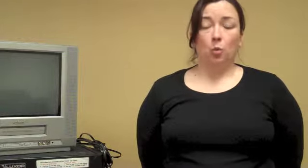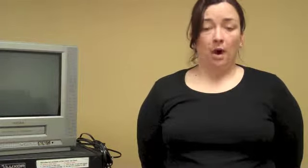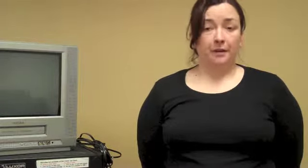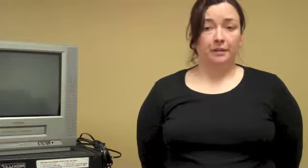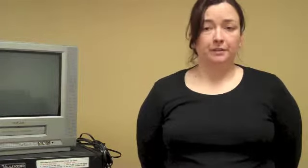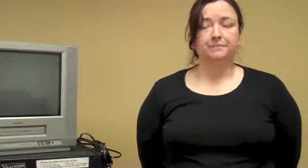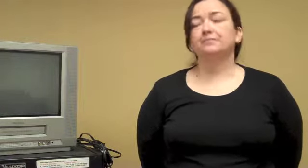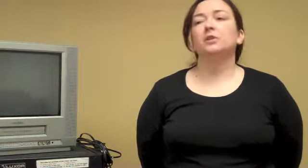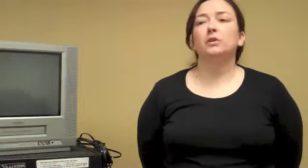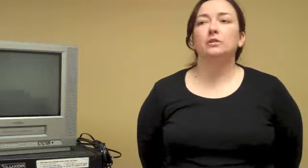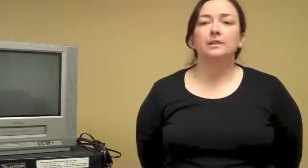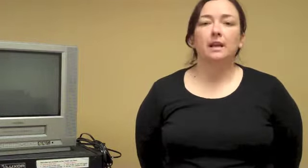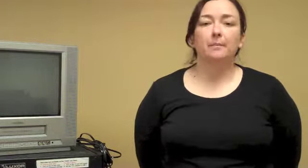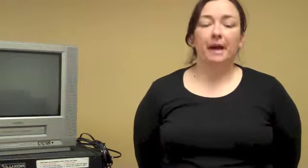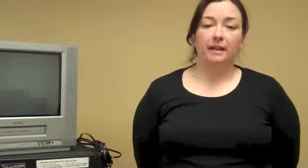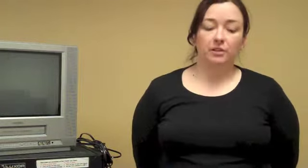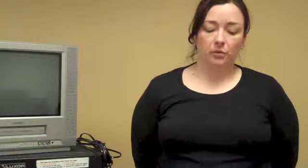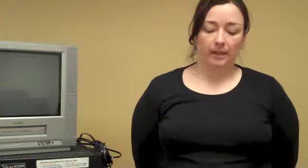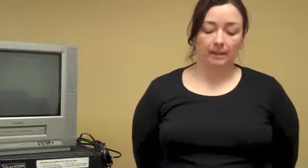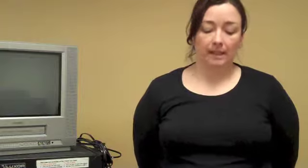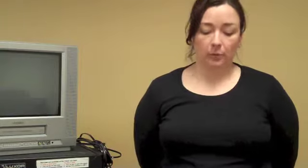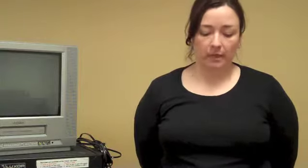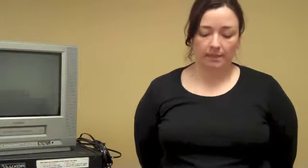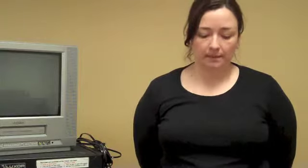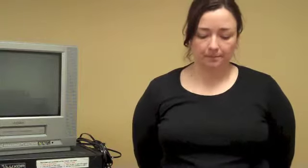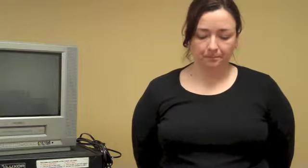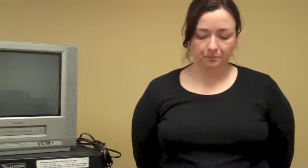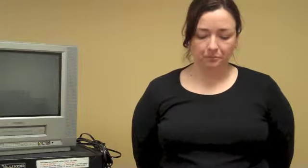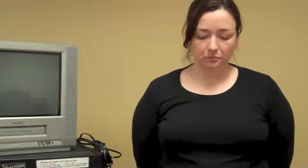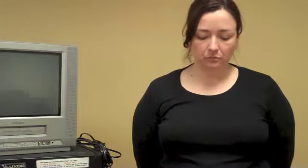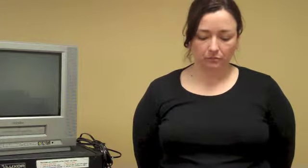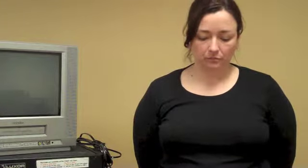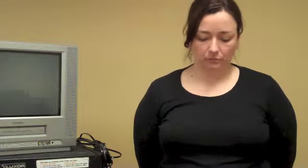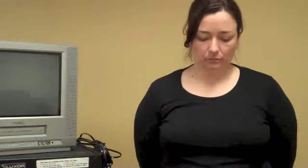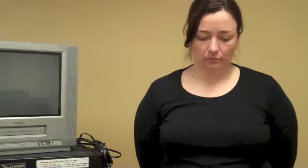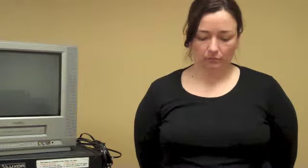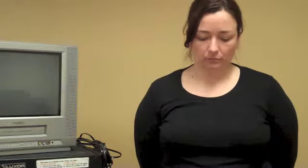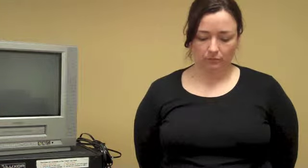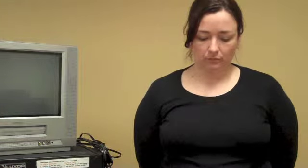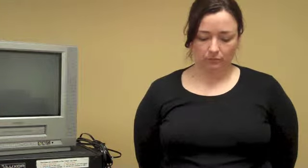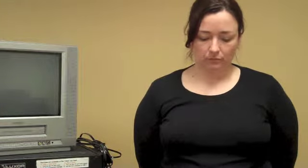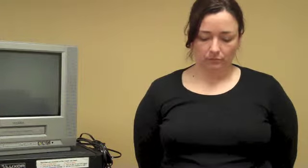gaseous water, turns back into a liquid.